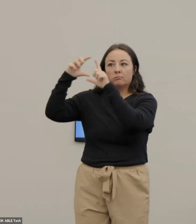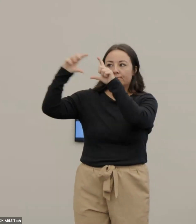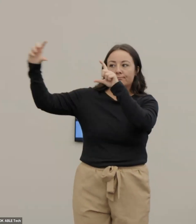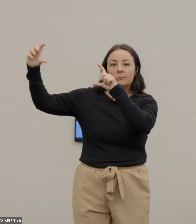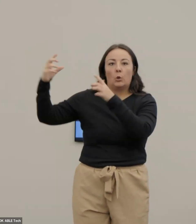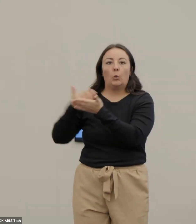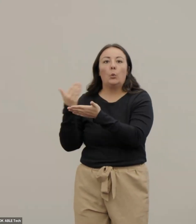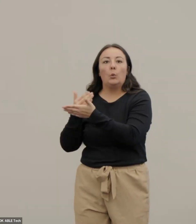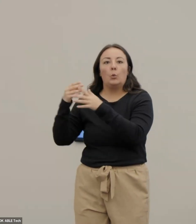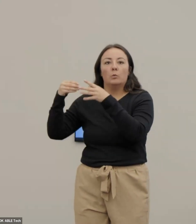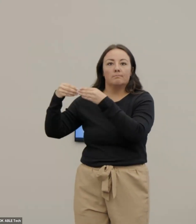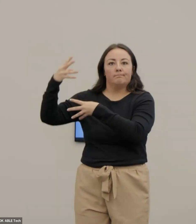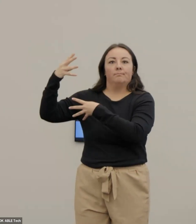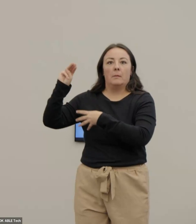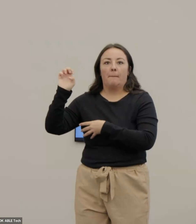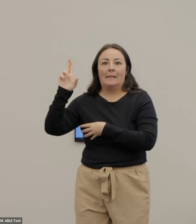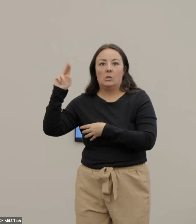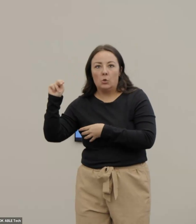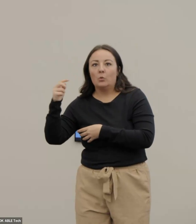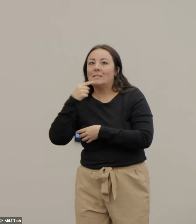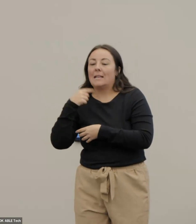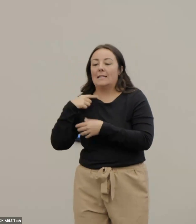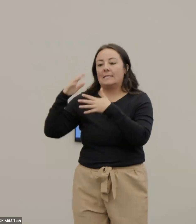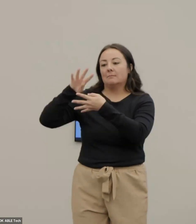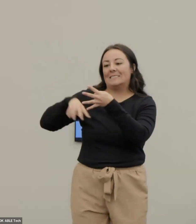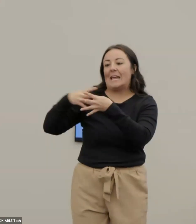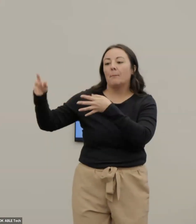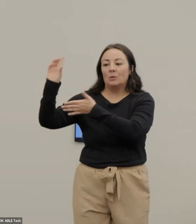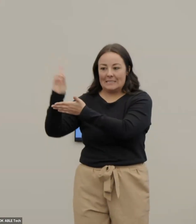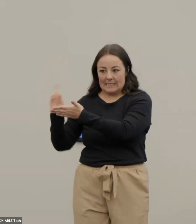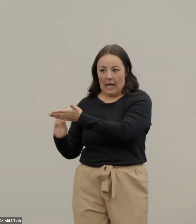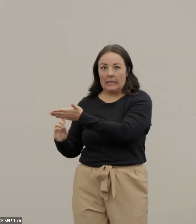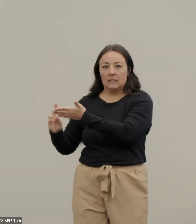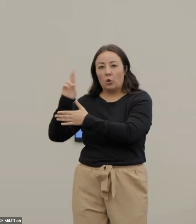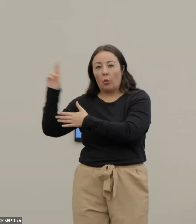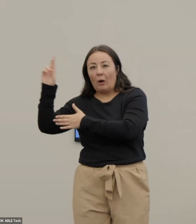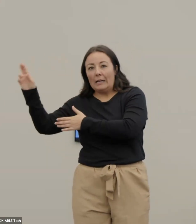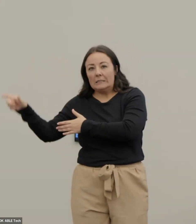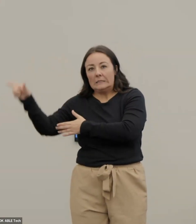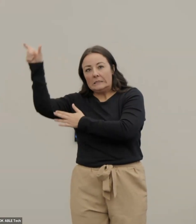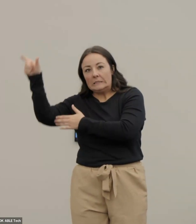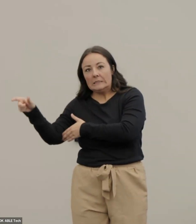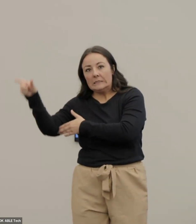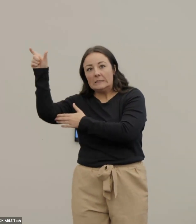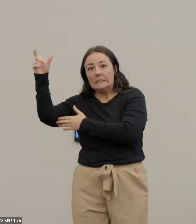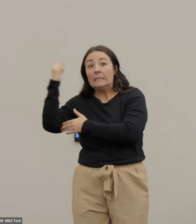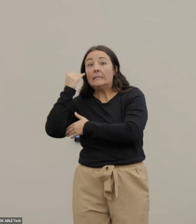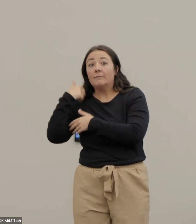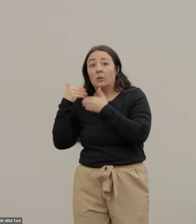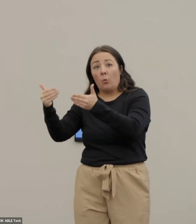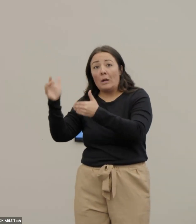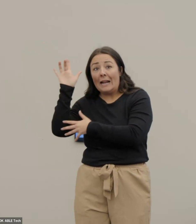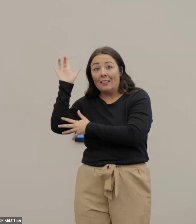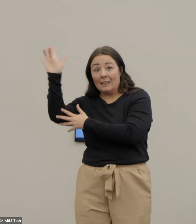word interface that says table design. And it's way over to the right there. And if I click on